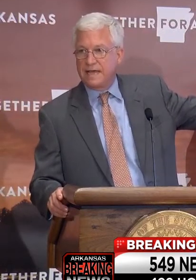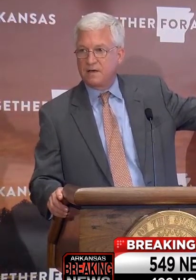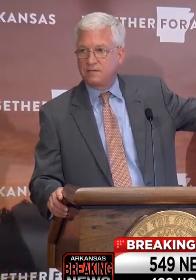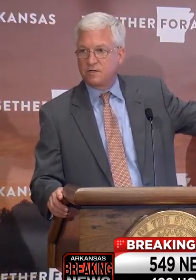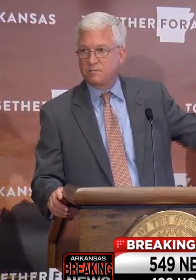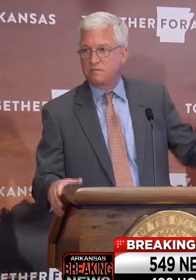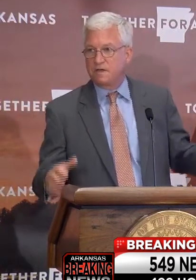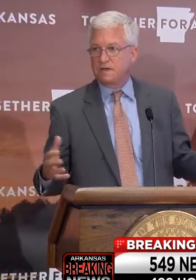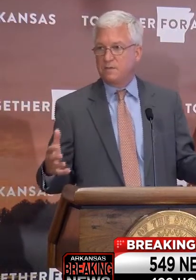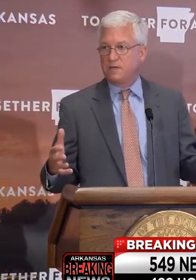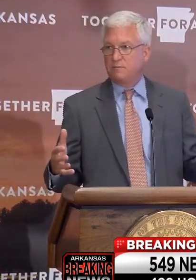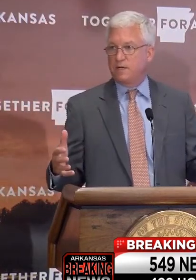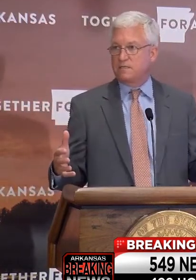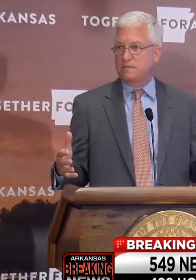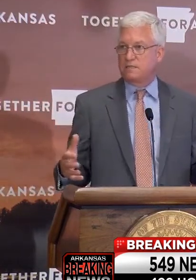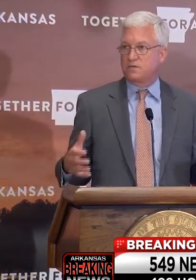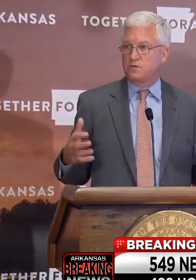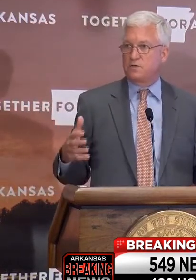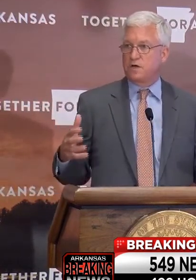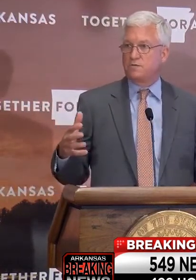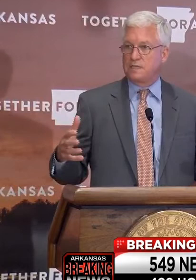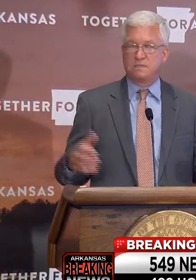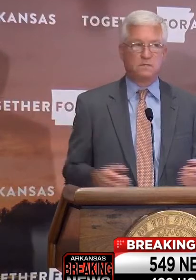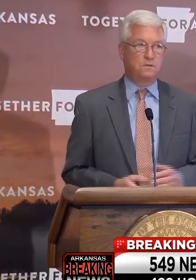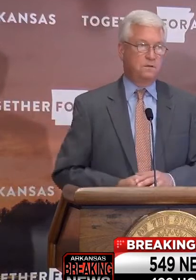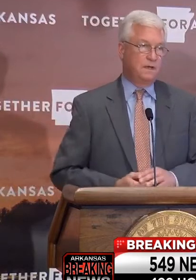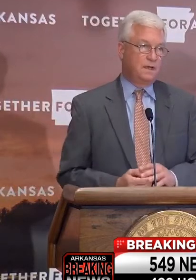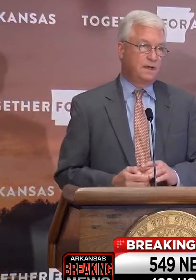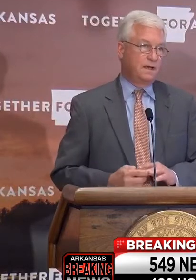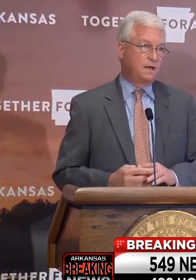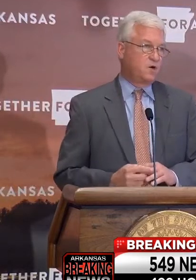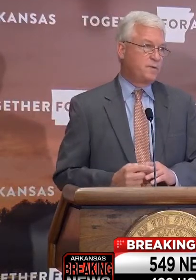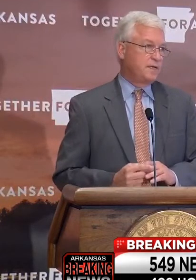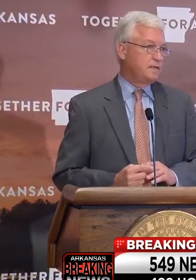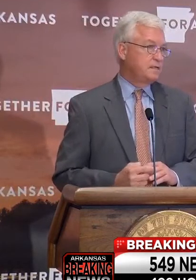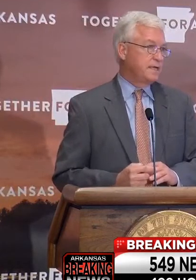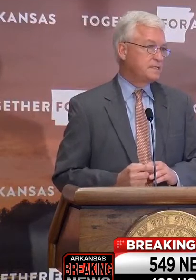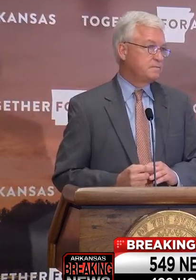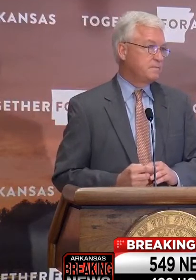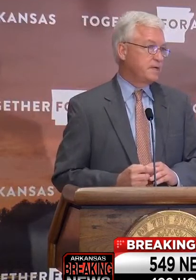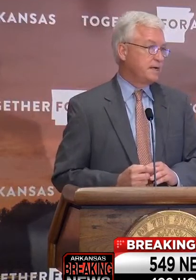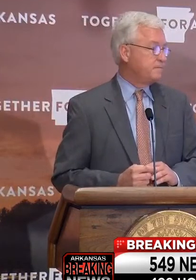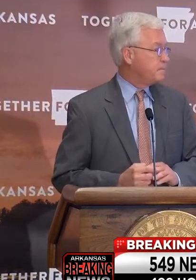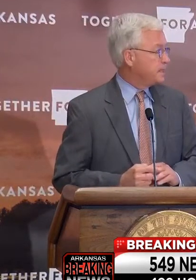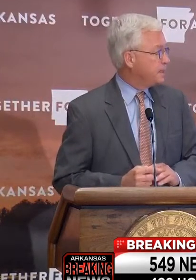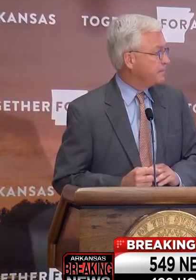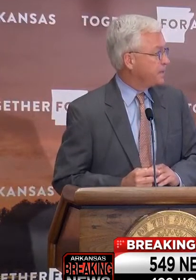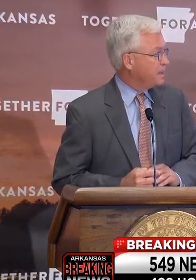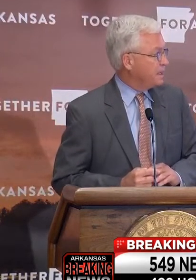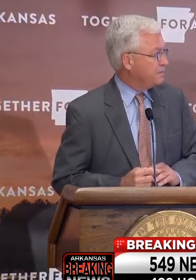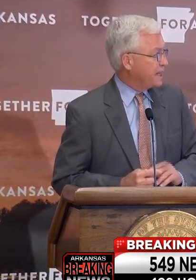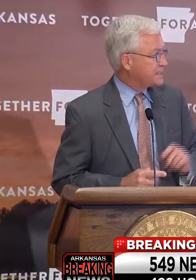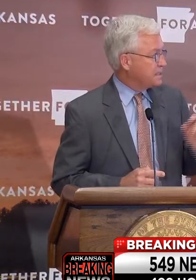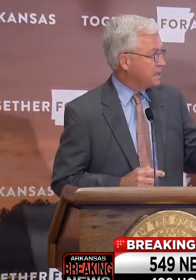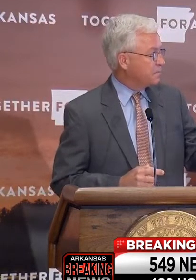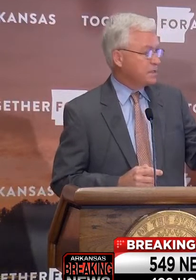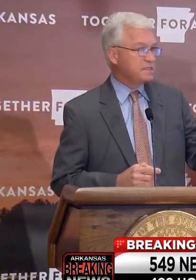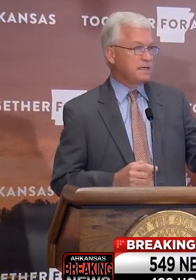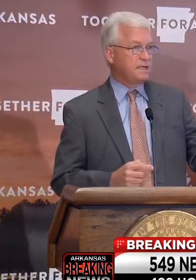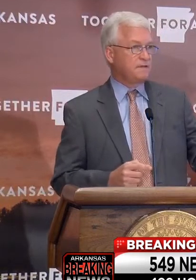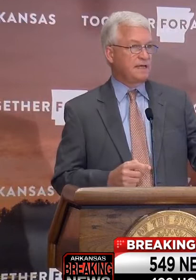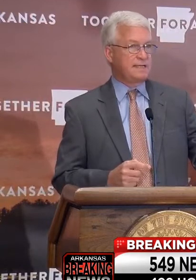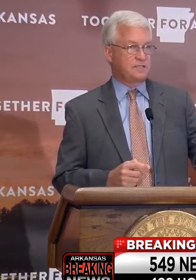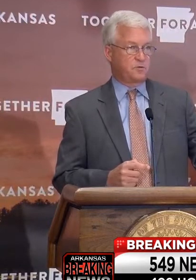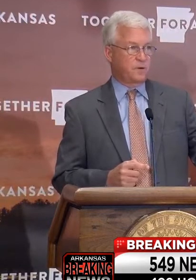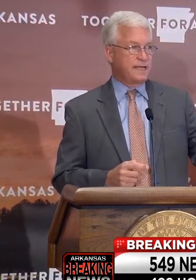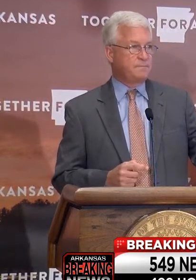coming down in terms of their community risk as their school goes into opening next Monday. If it has a number